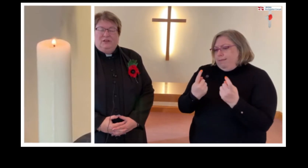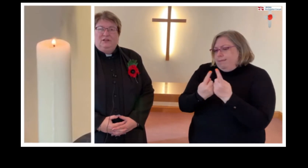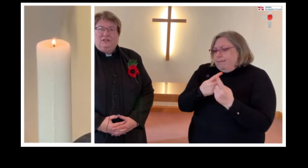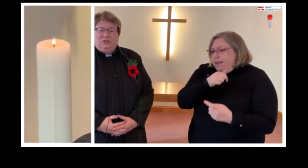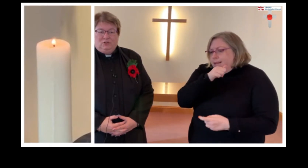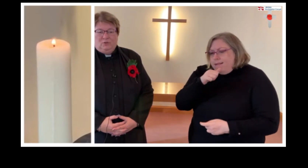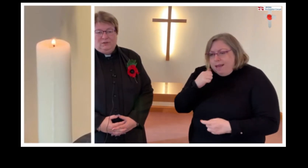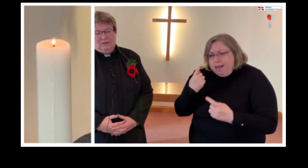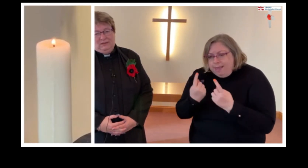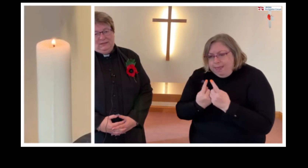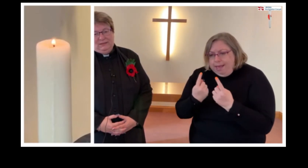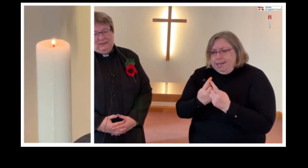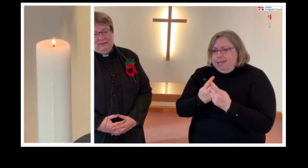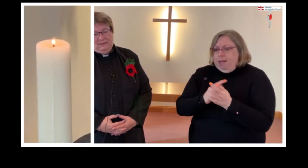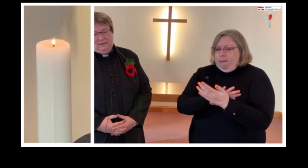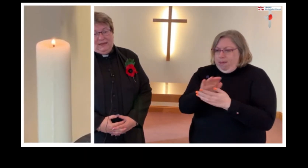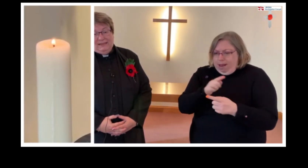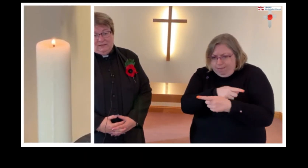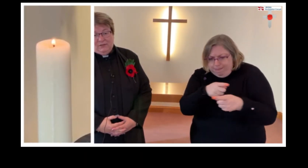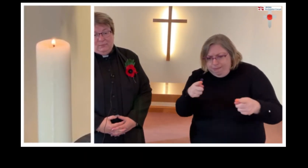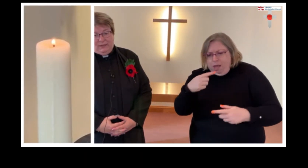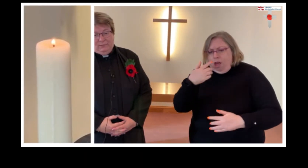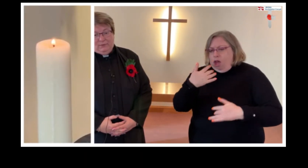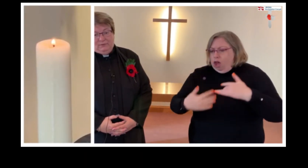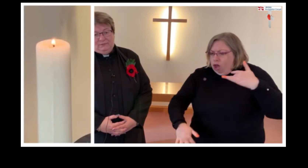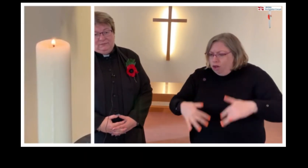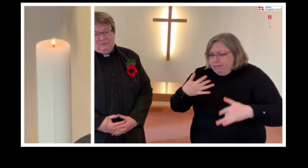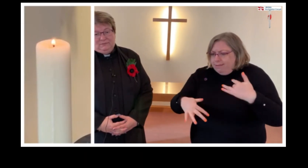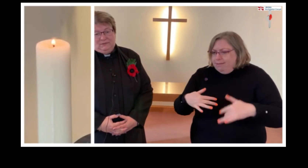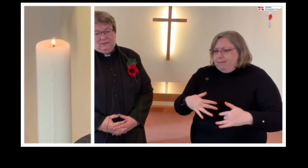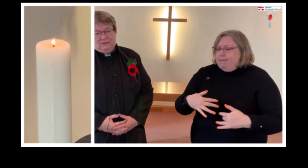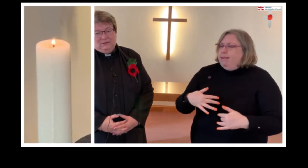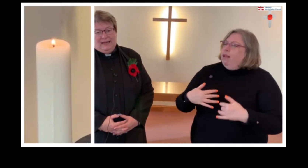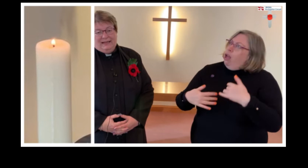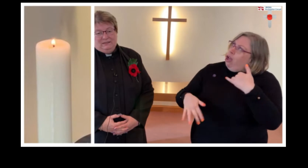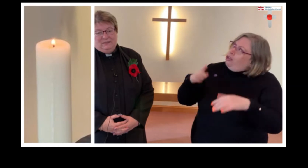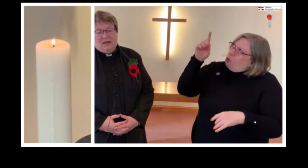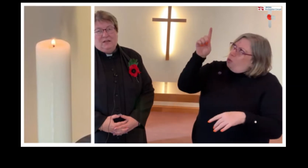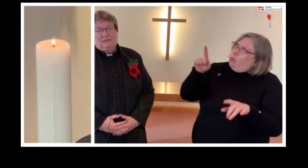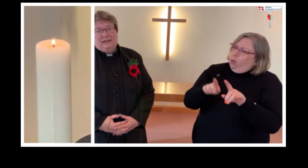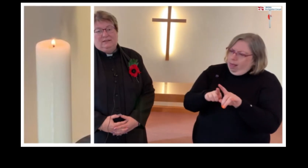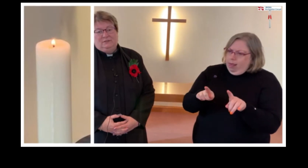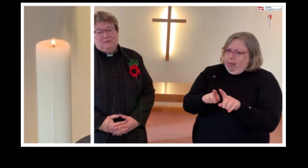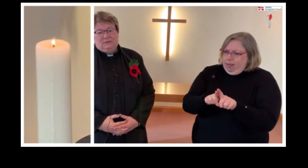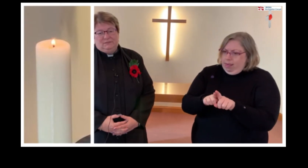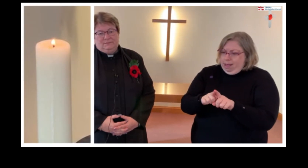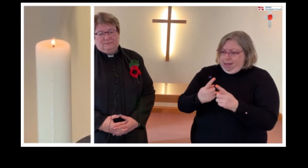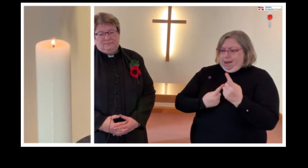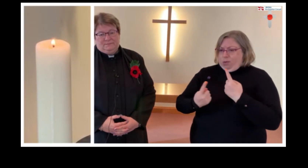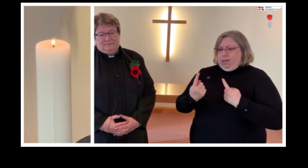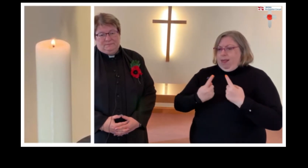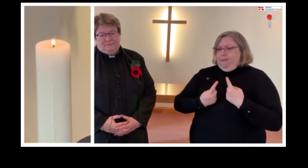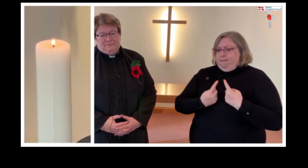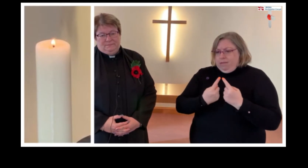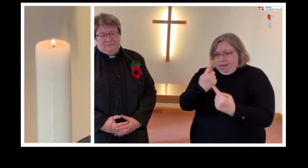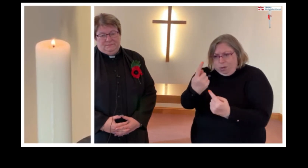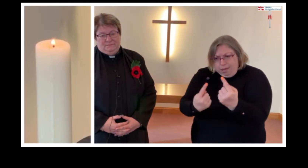that have hurt you and other people and ourselves.